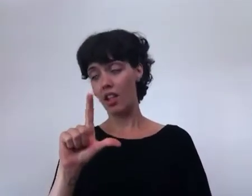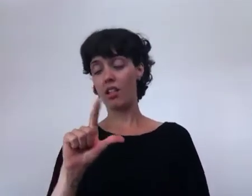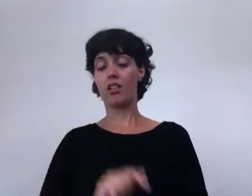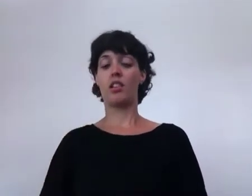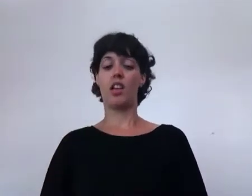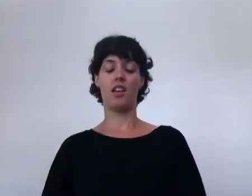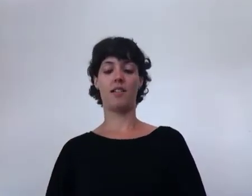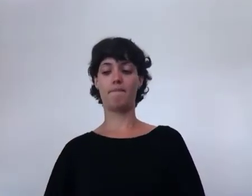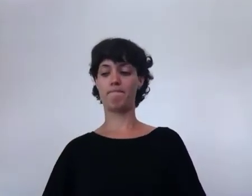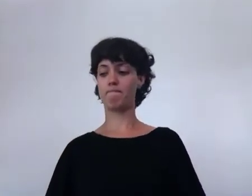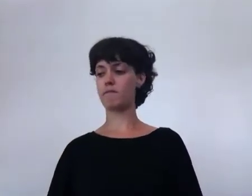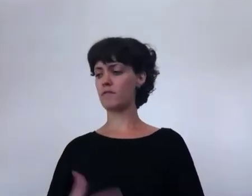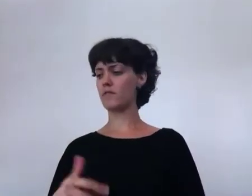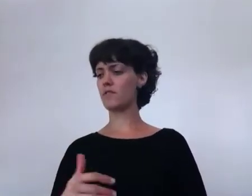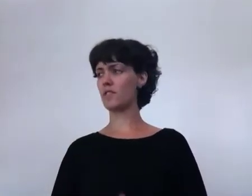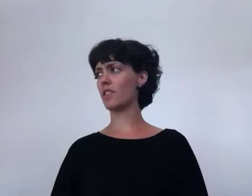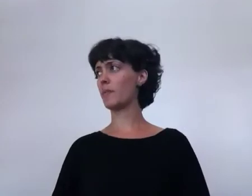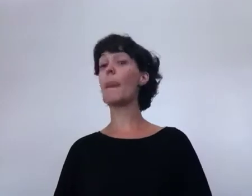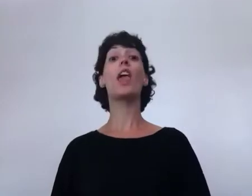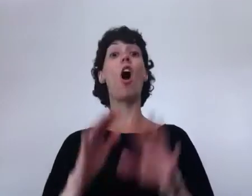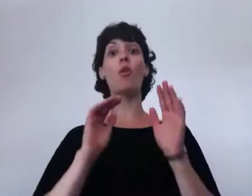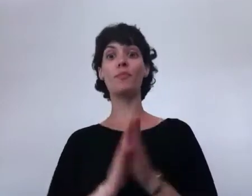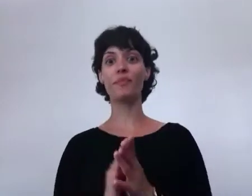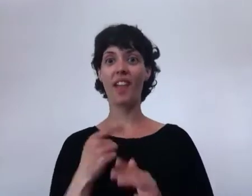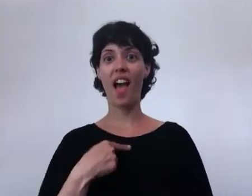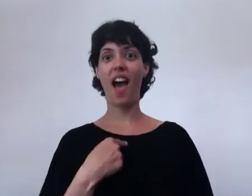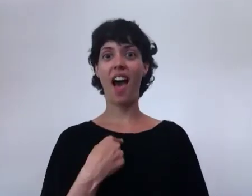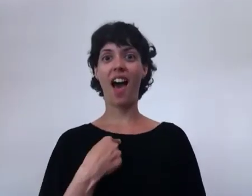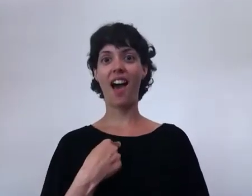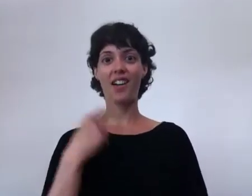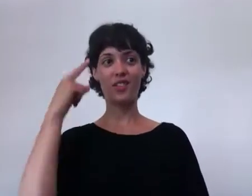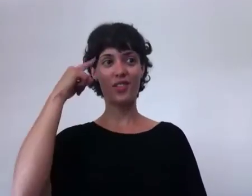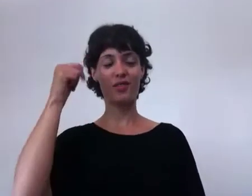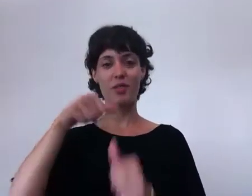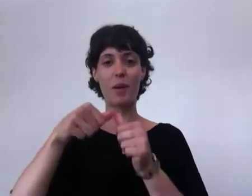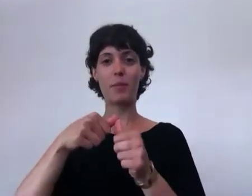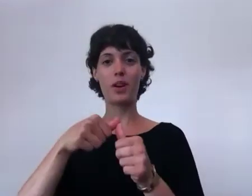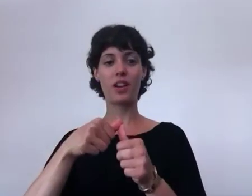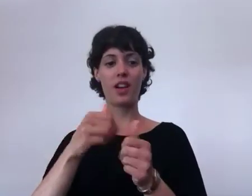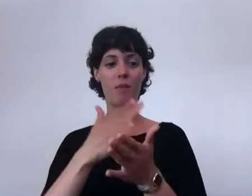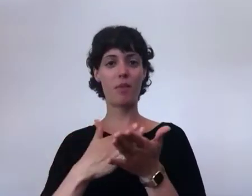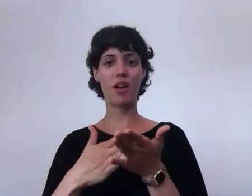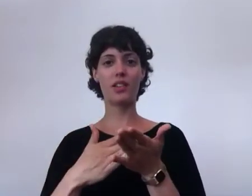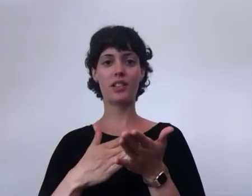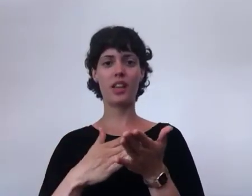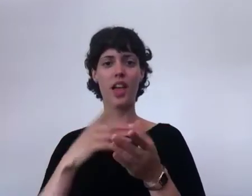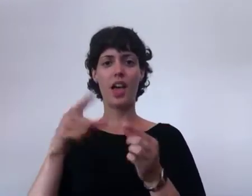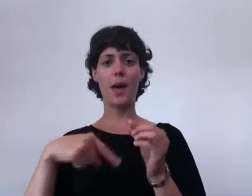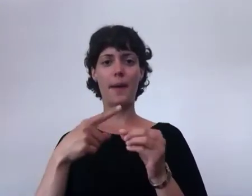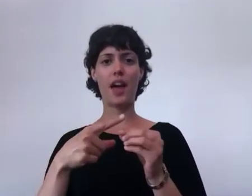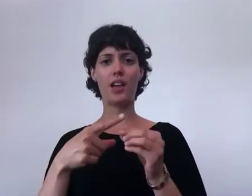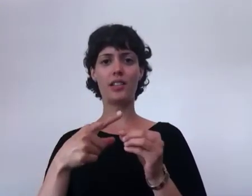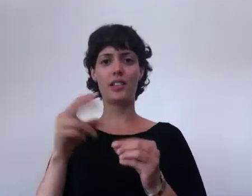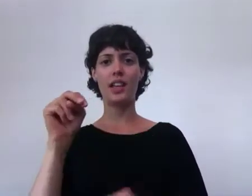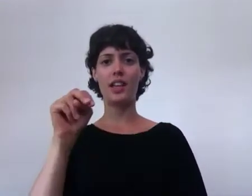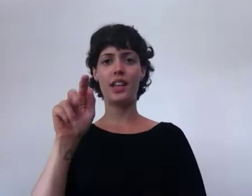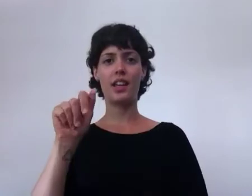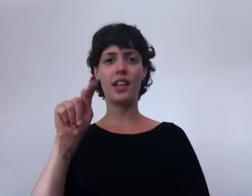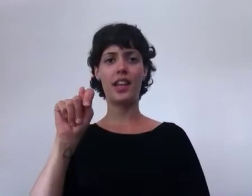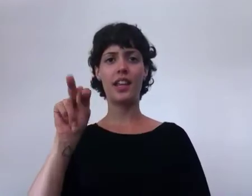were of Black and Hispanic people. But city officials, including New York City's mayor, Michael Bloomberg, continue to defend stop and frisk. I can't